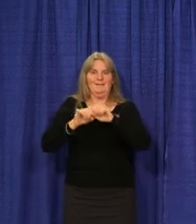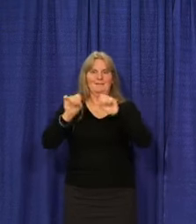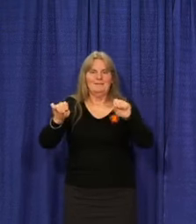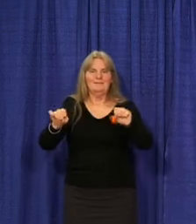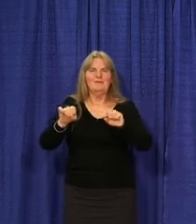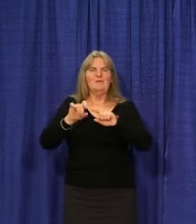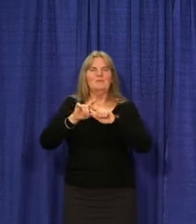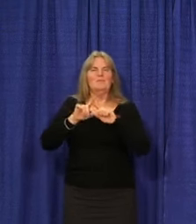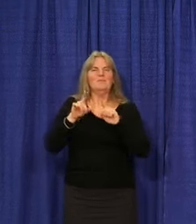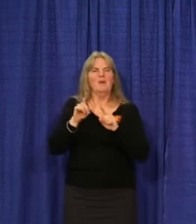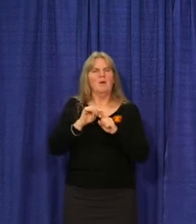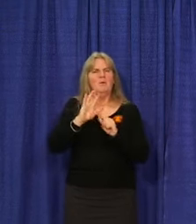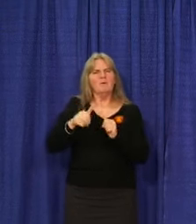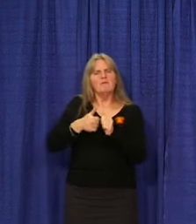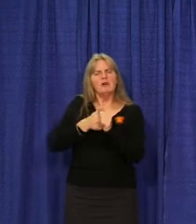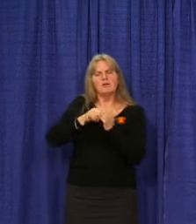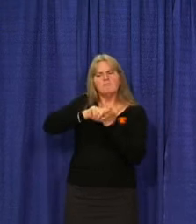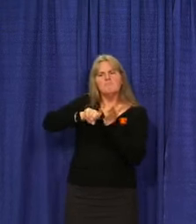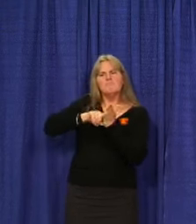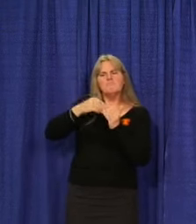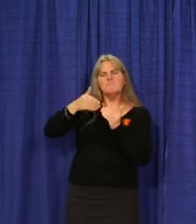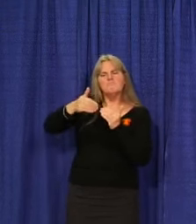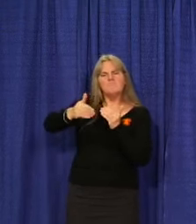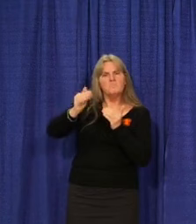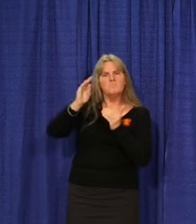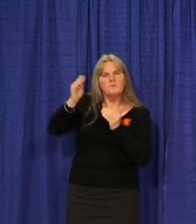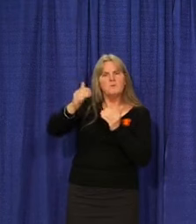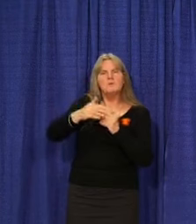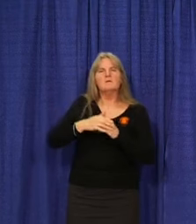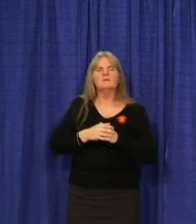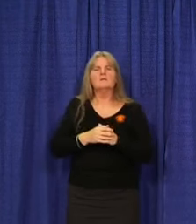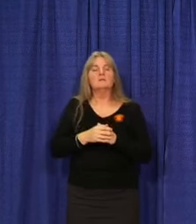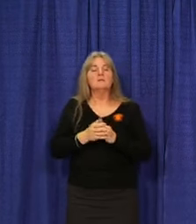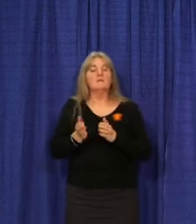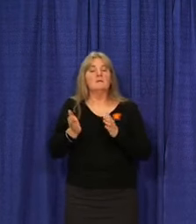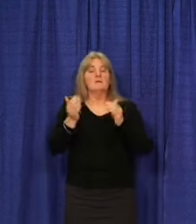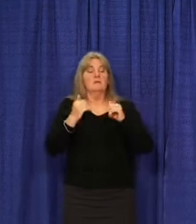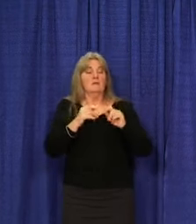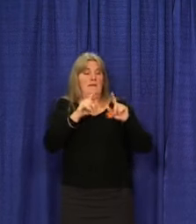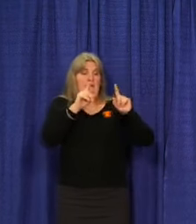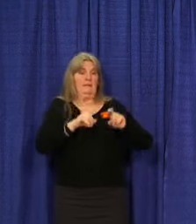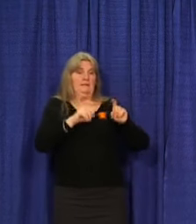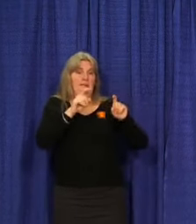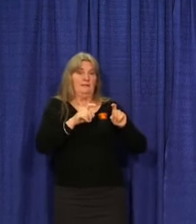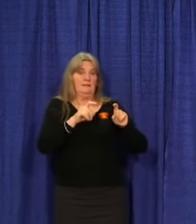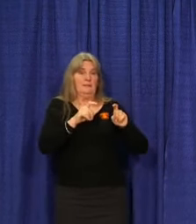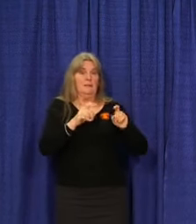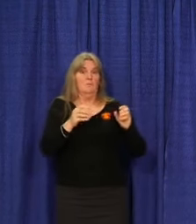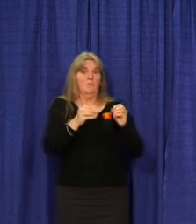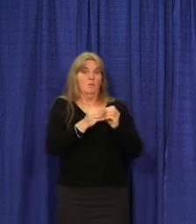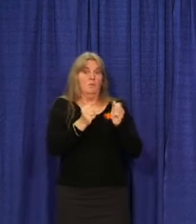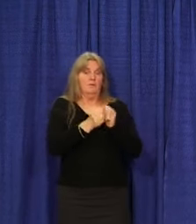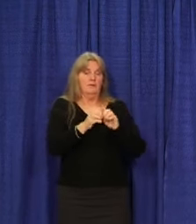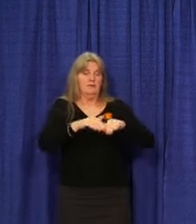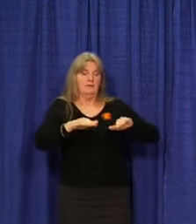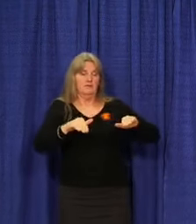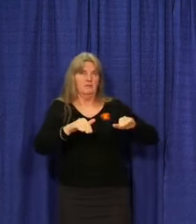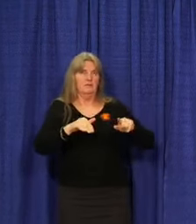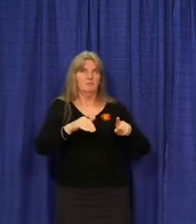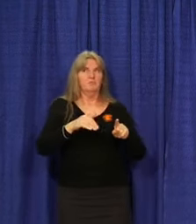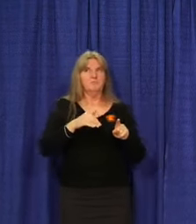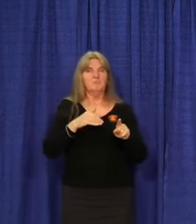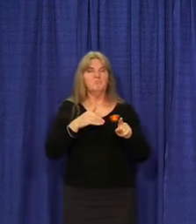be following up. In terms of testing numbers of kids, I would